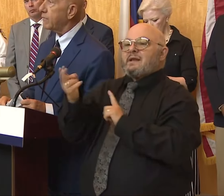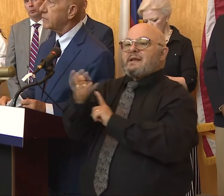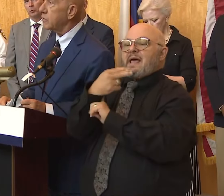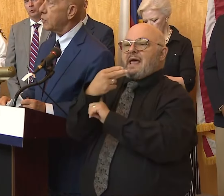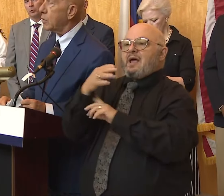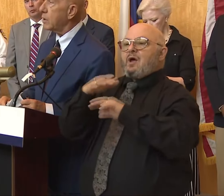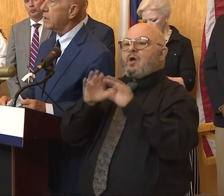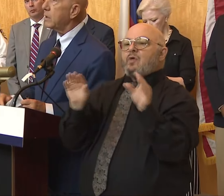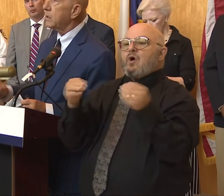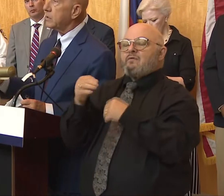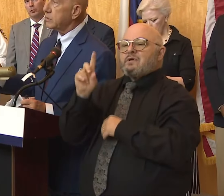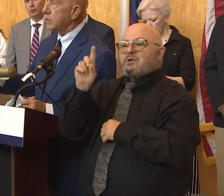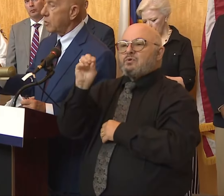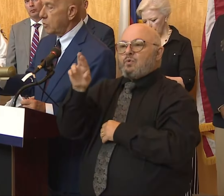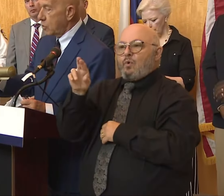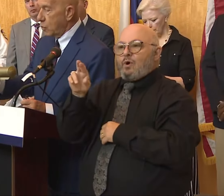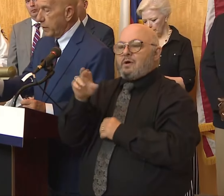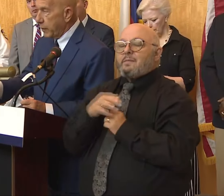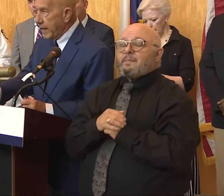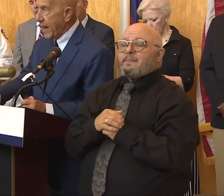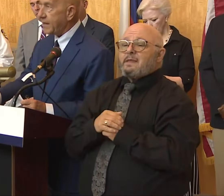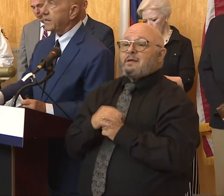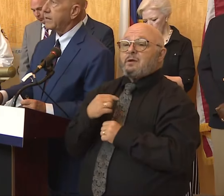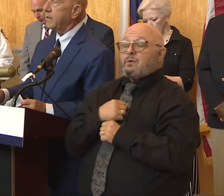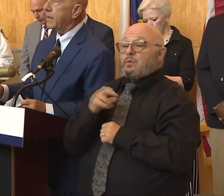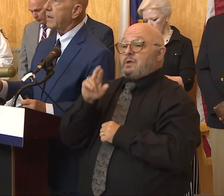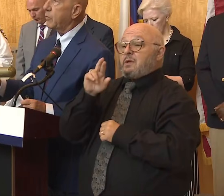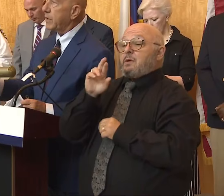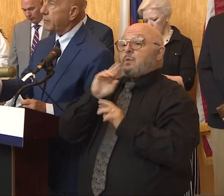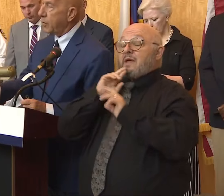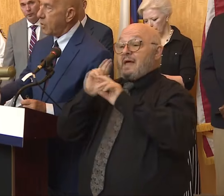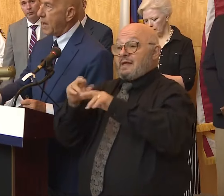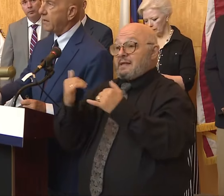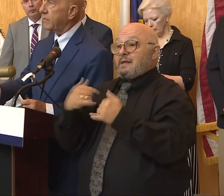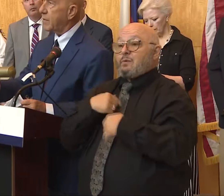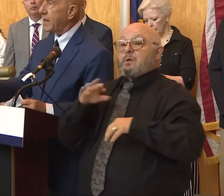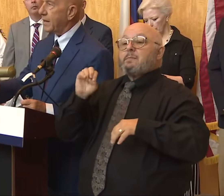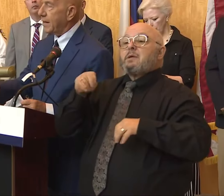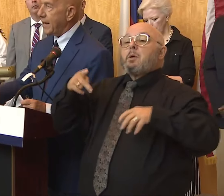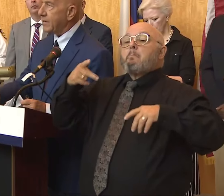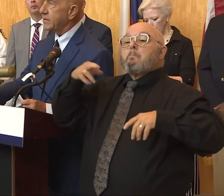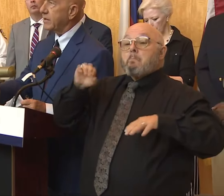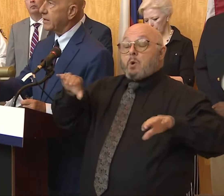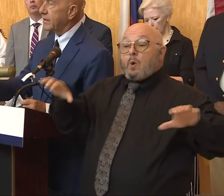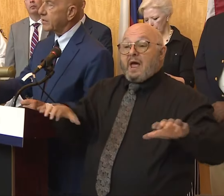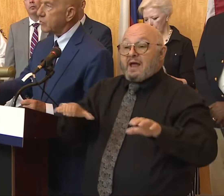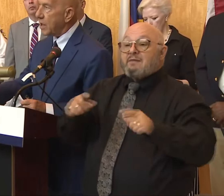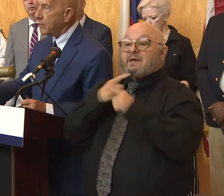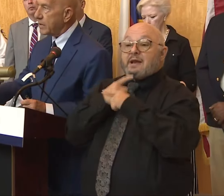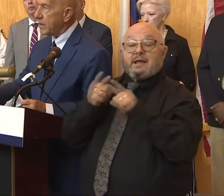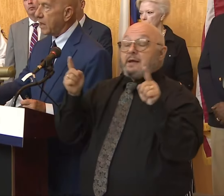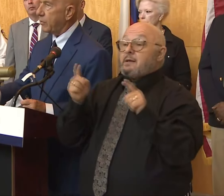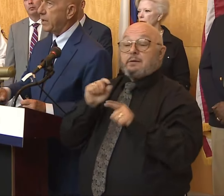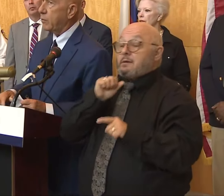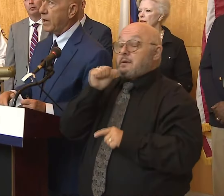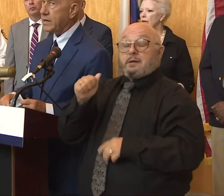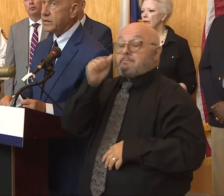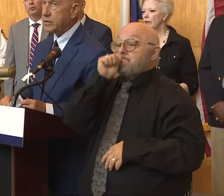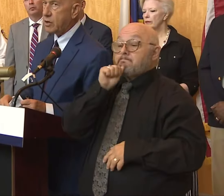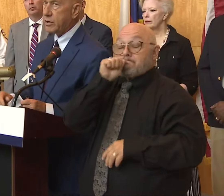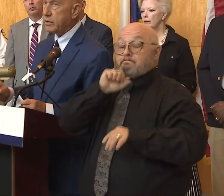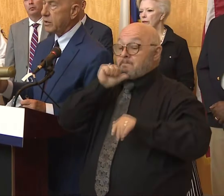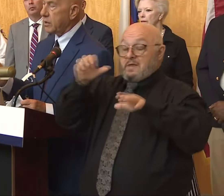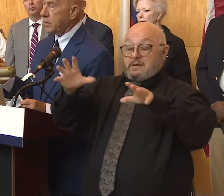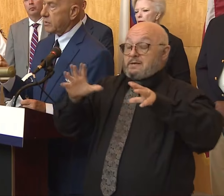the office door. So we reacted. Now we're being proactive by announcing this will not be tolerated. We're